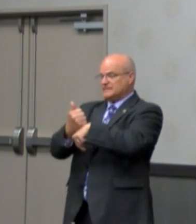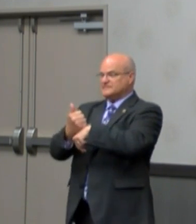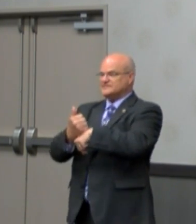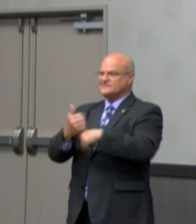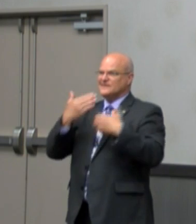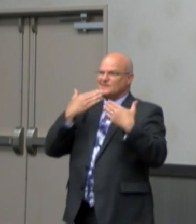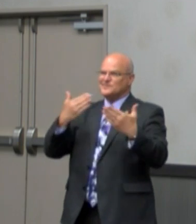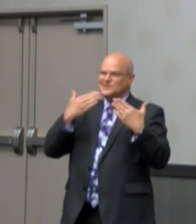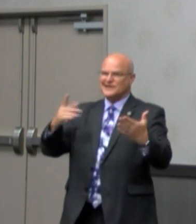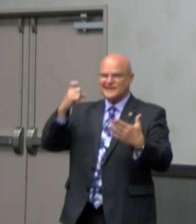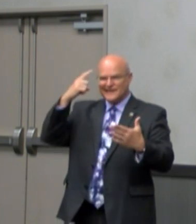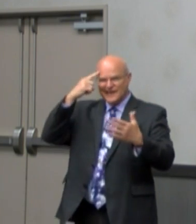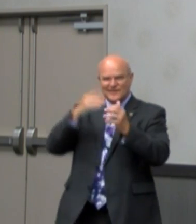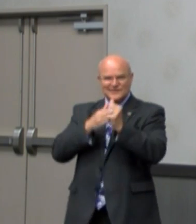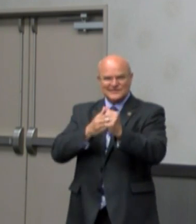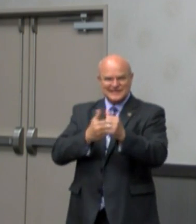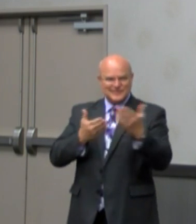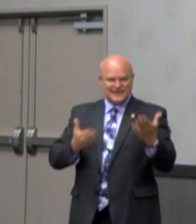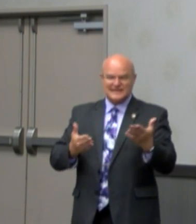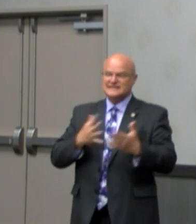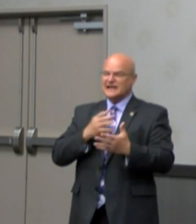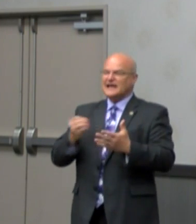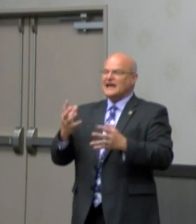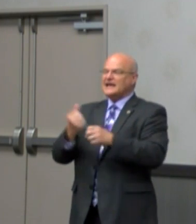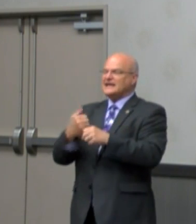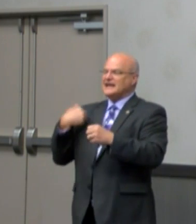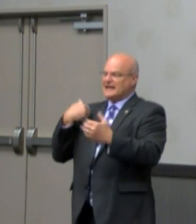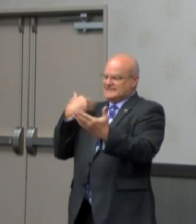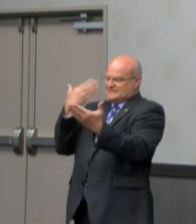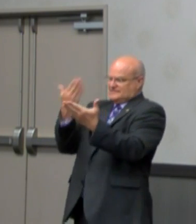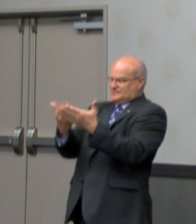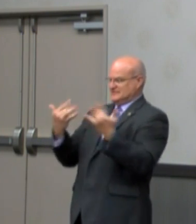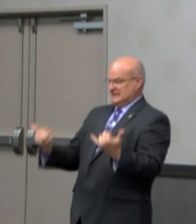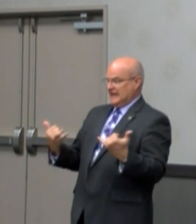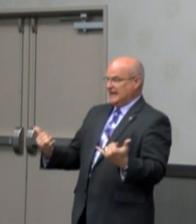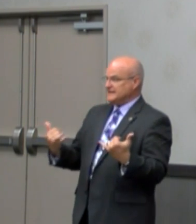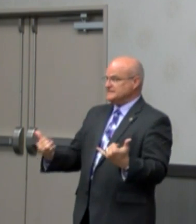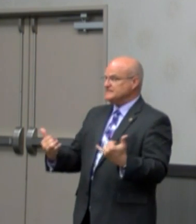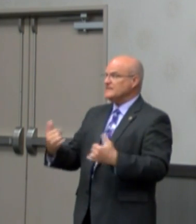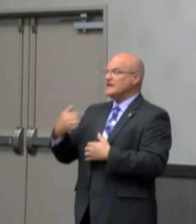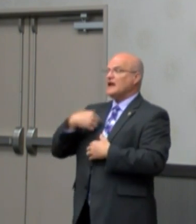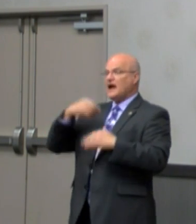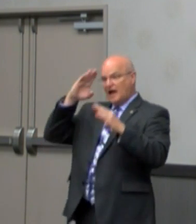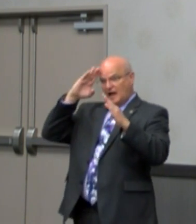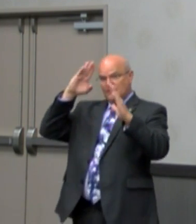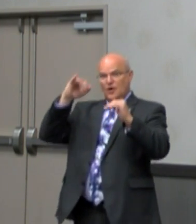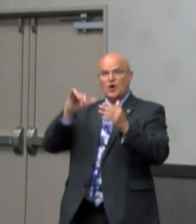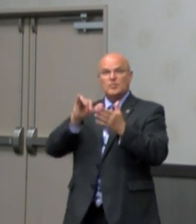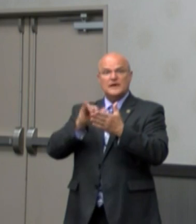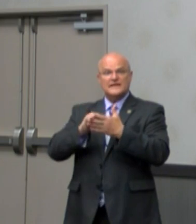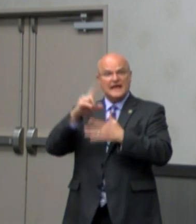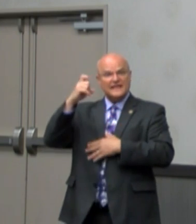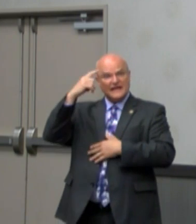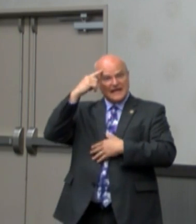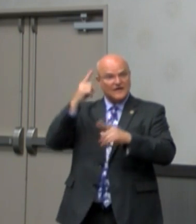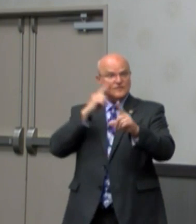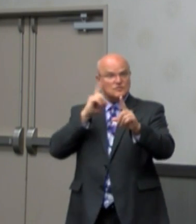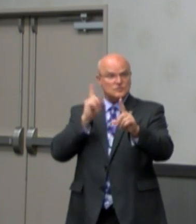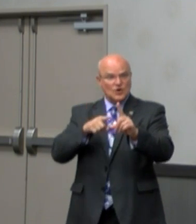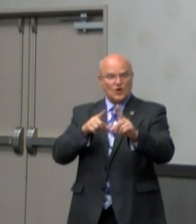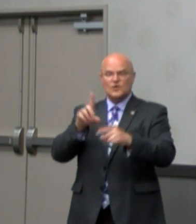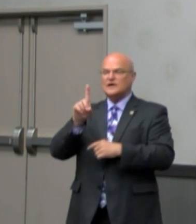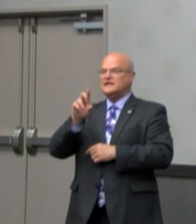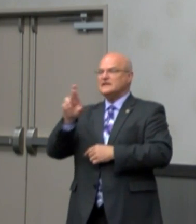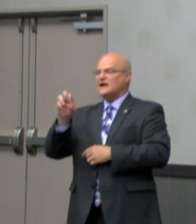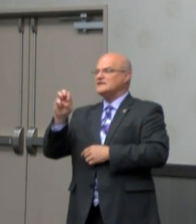And I appreciate the governor's leadership in getting us where we're at today. I'm hoping that in the governor's goal and Dr.